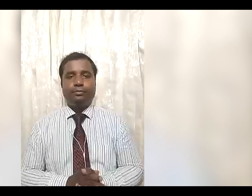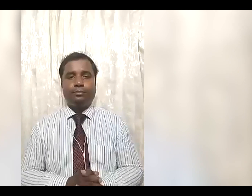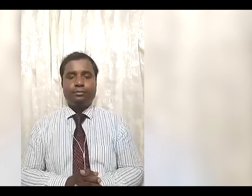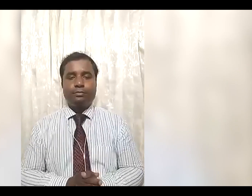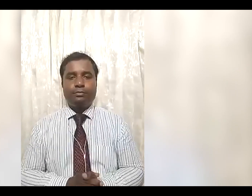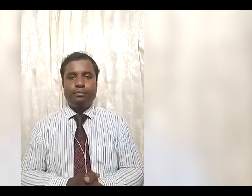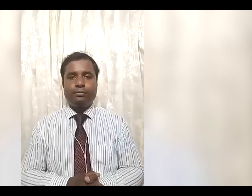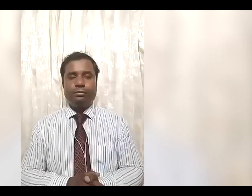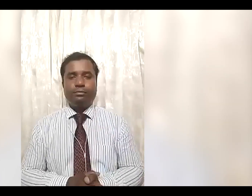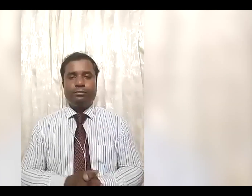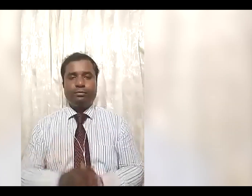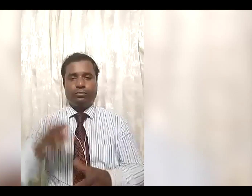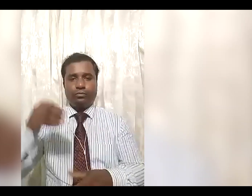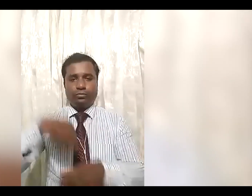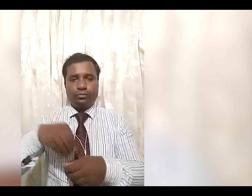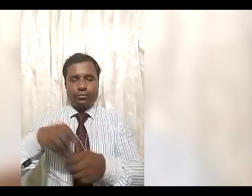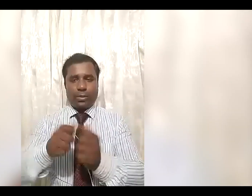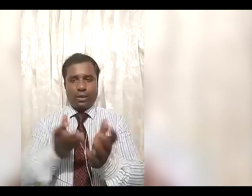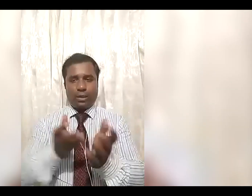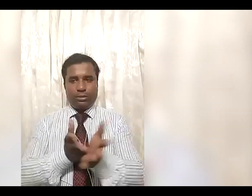and cast their votes.